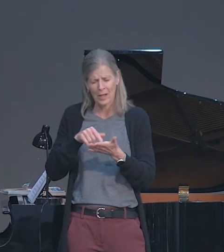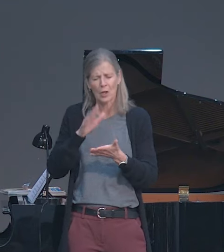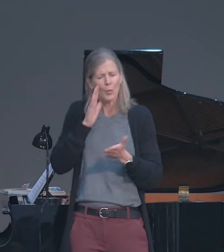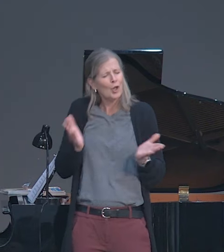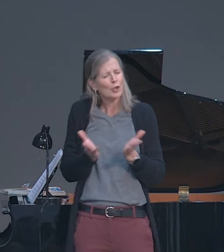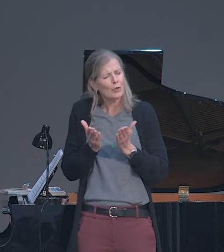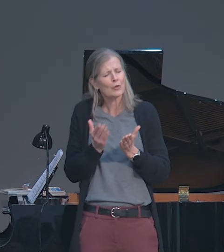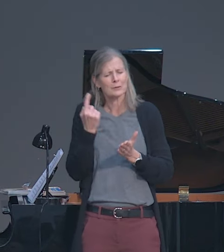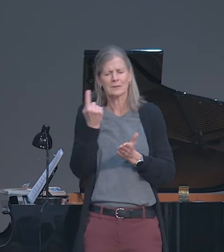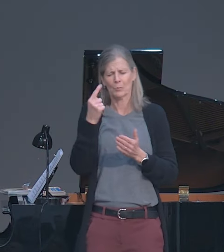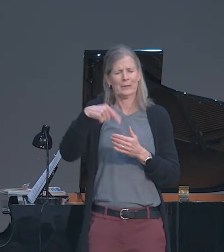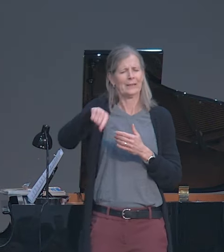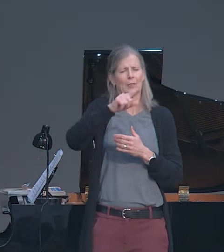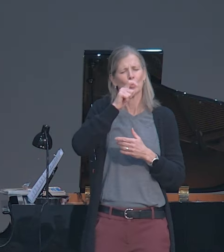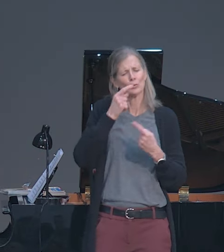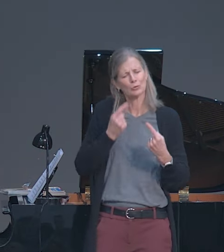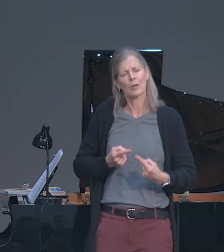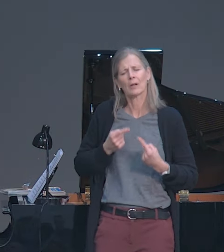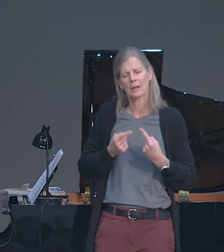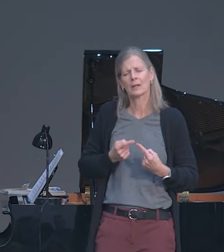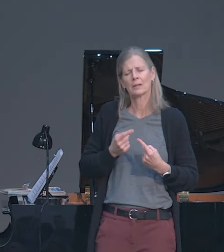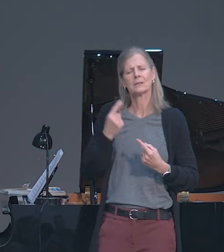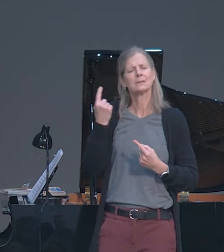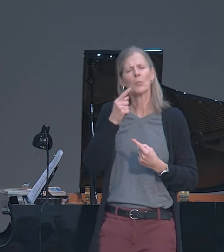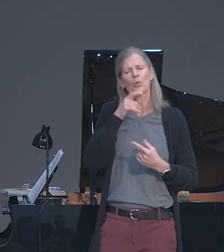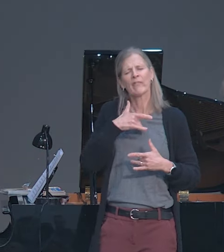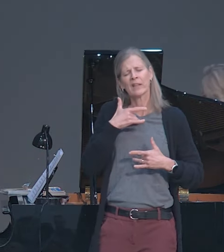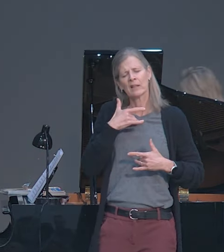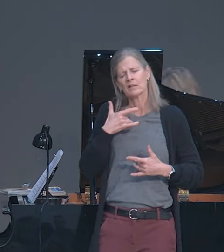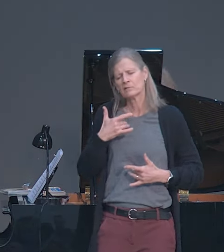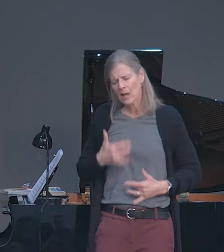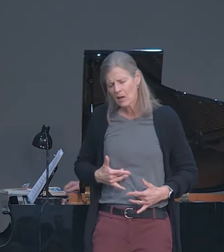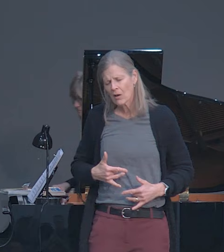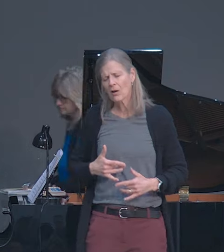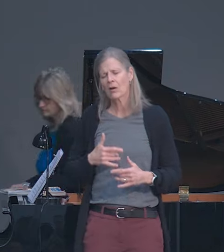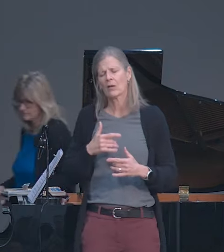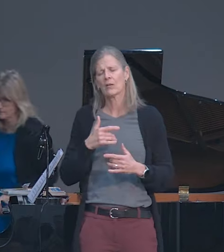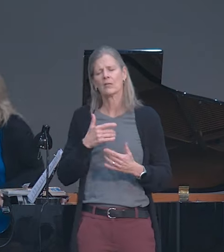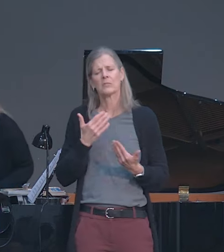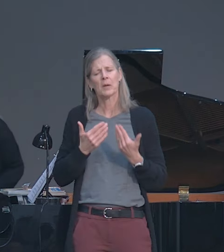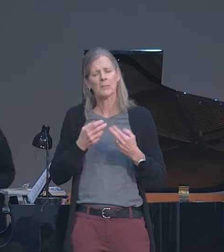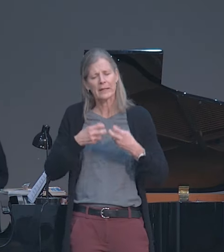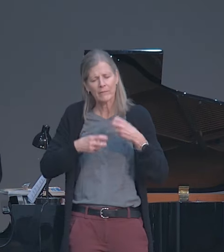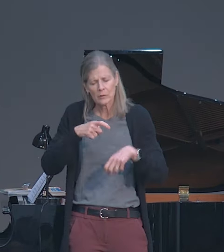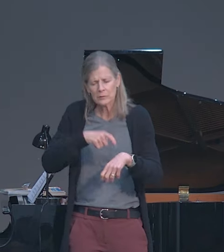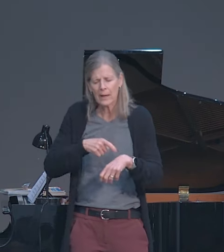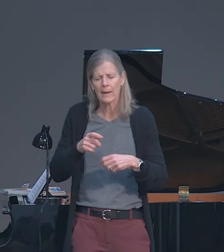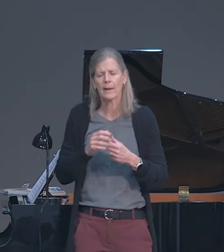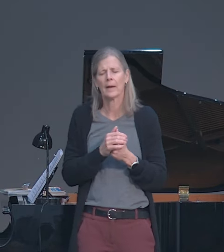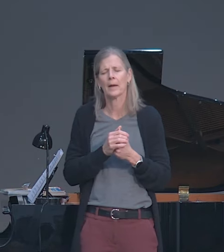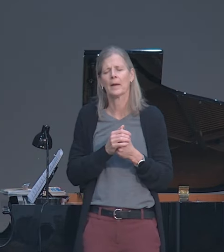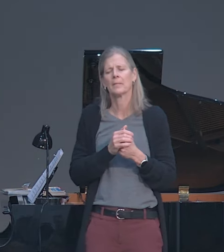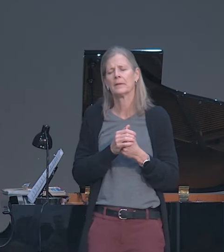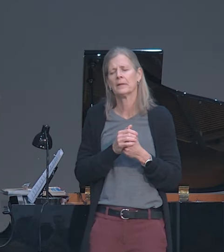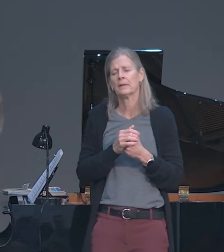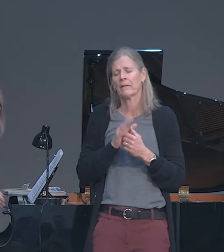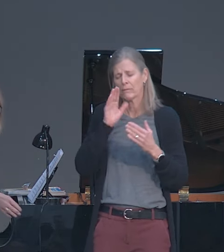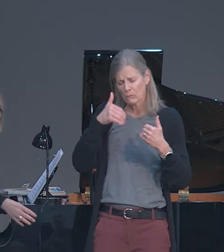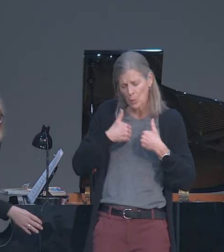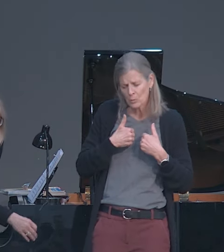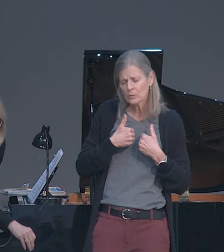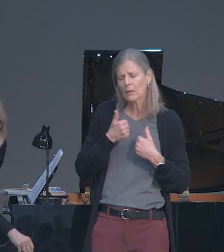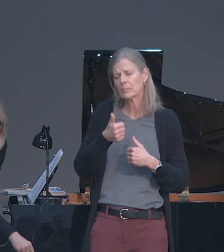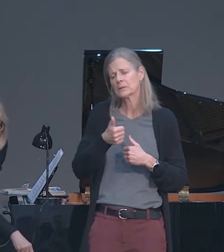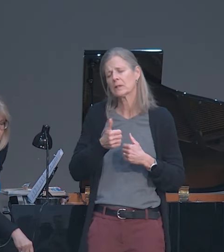someone here who's struggling. Someone who's feeling down. Somebody who's having a difficult time. Somebody who's focused on